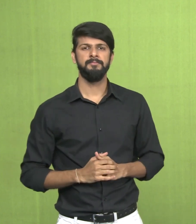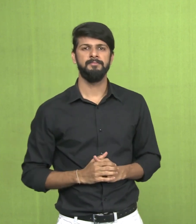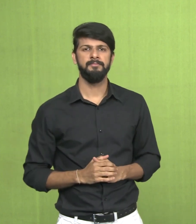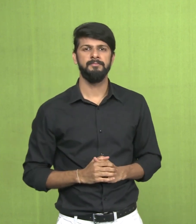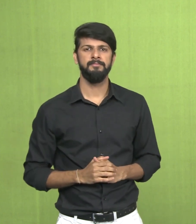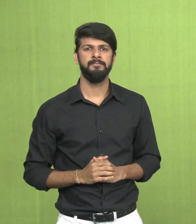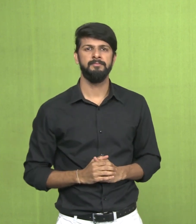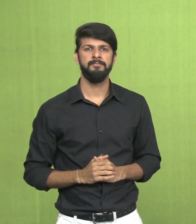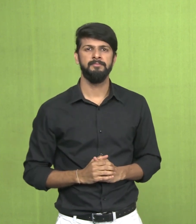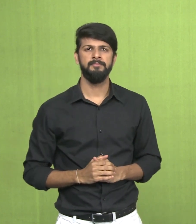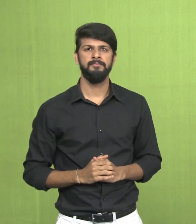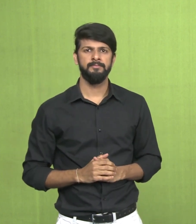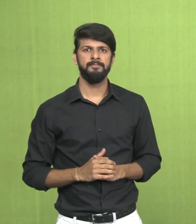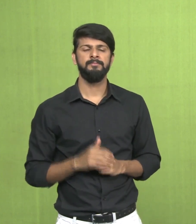use to make these sculptures.